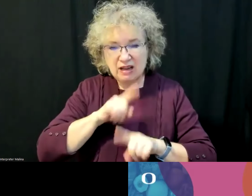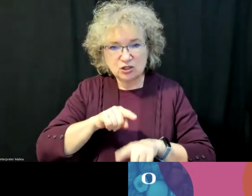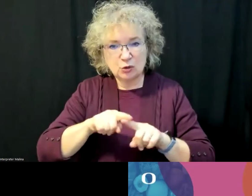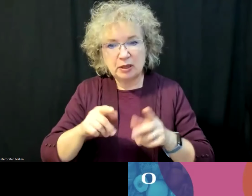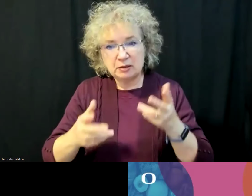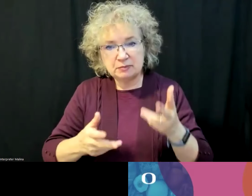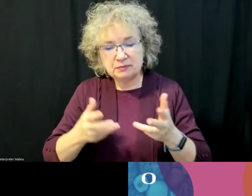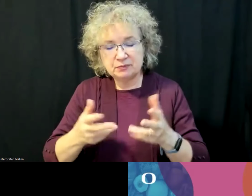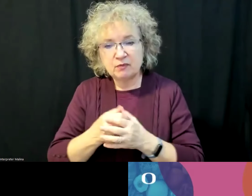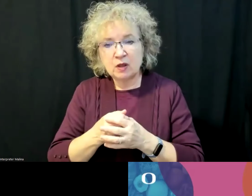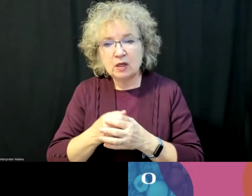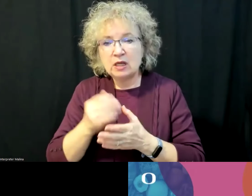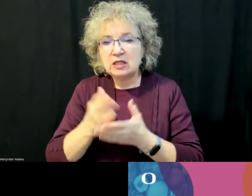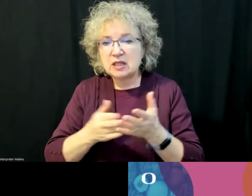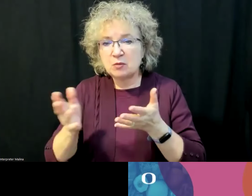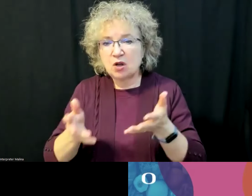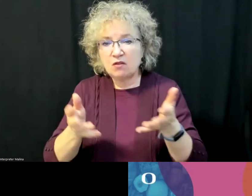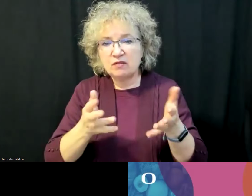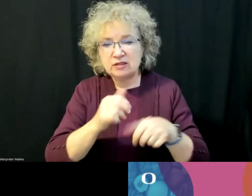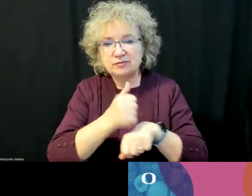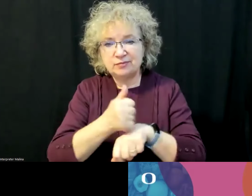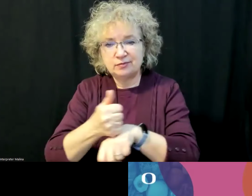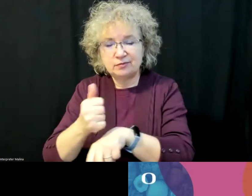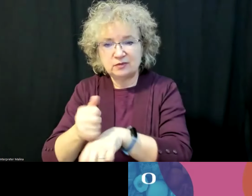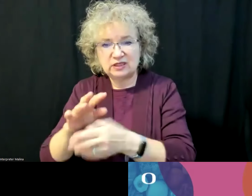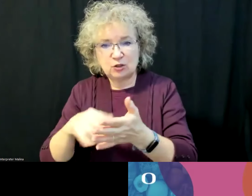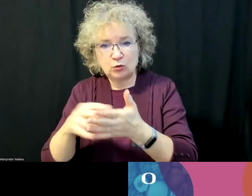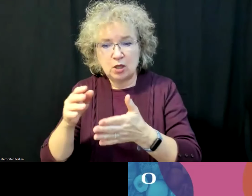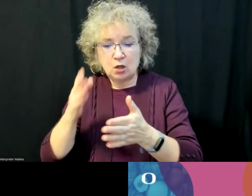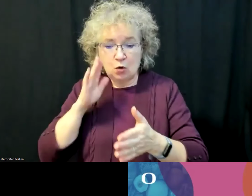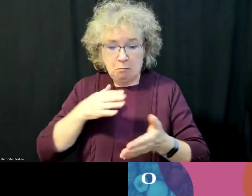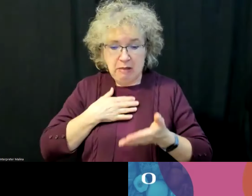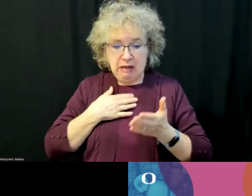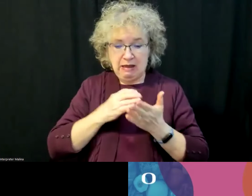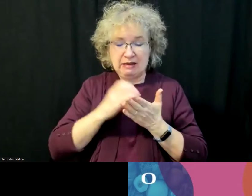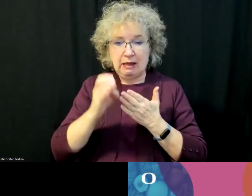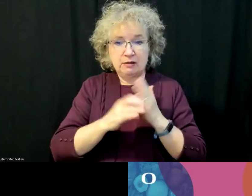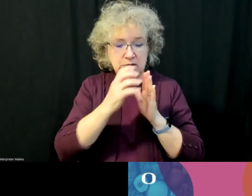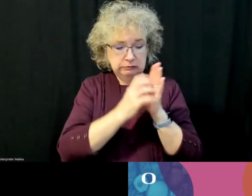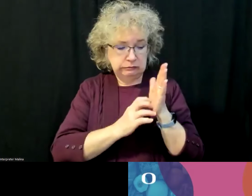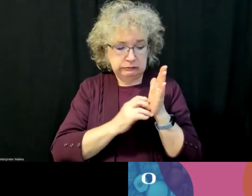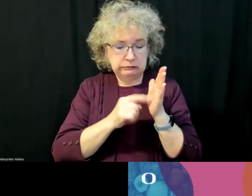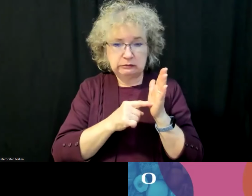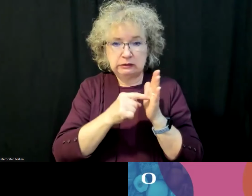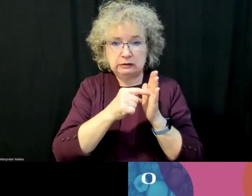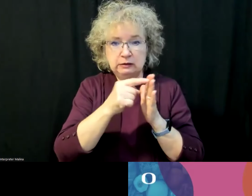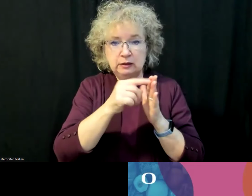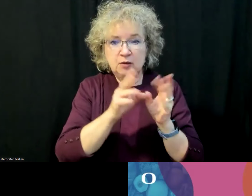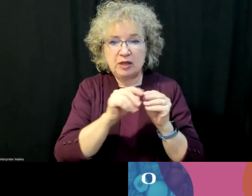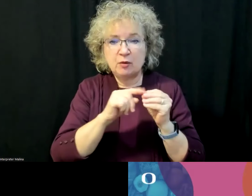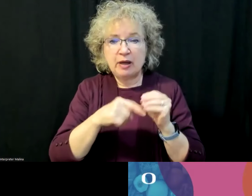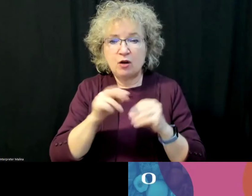some conversations being scheduled I know on my calendar, in particular about some of the refugee, you know,